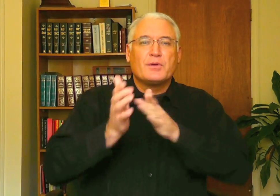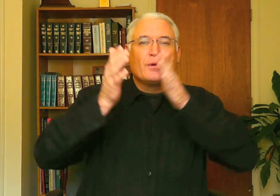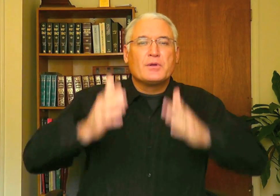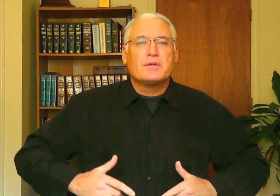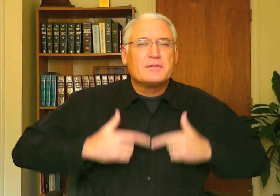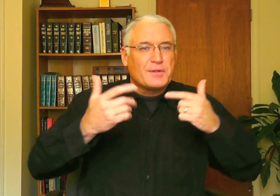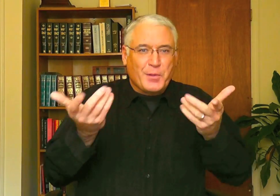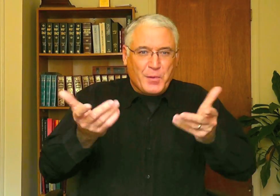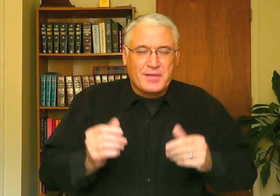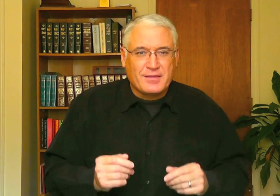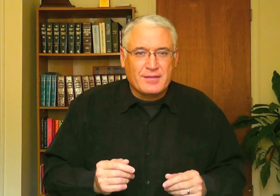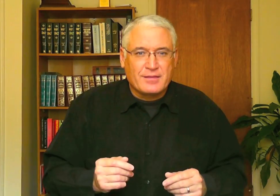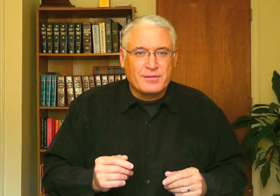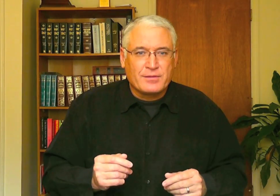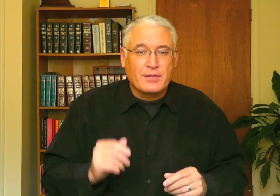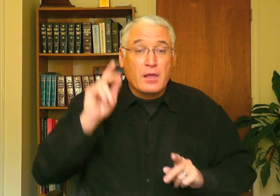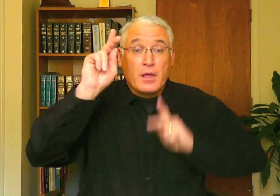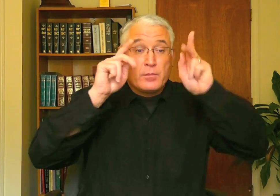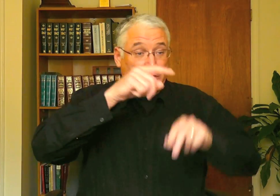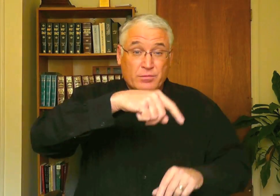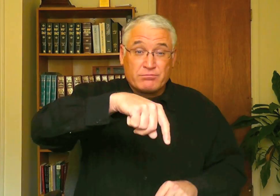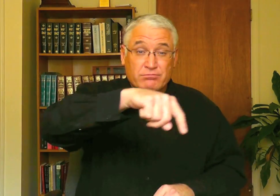Now, how do we apply this to our Christian life?